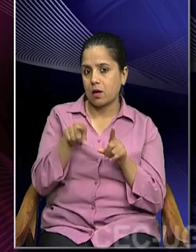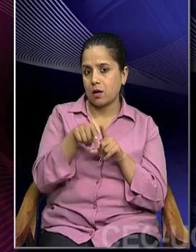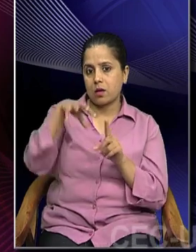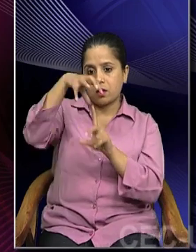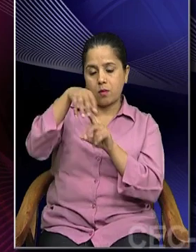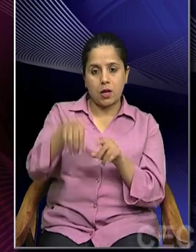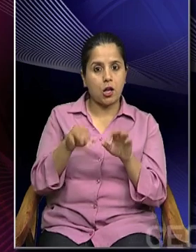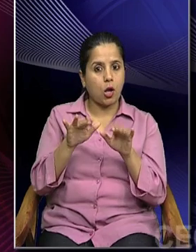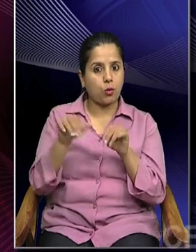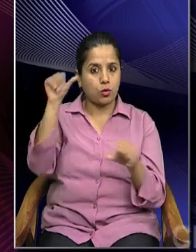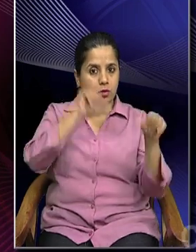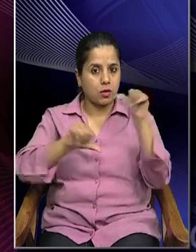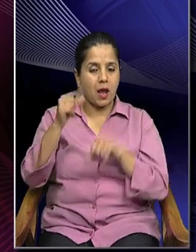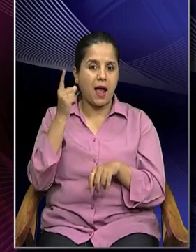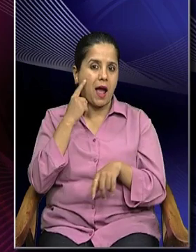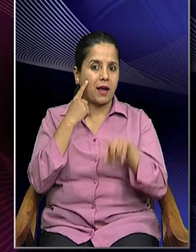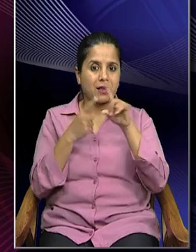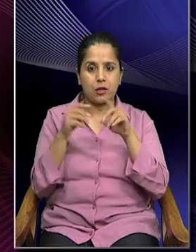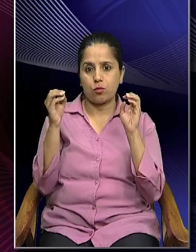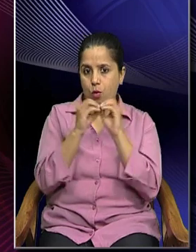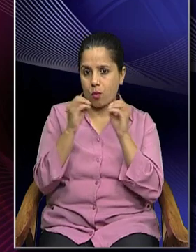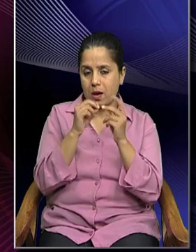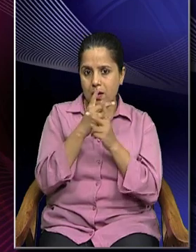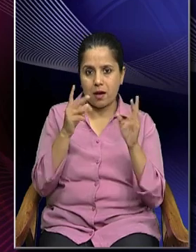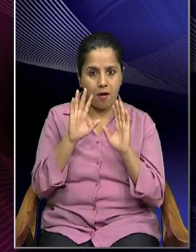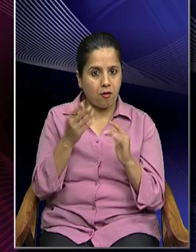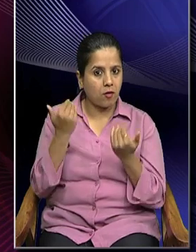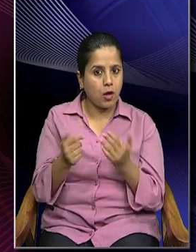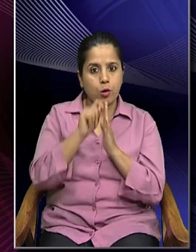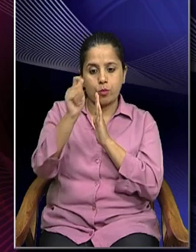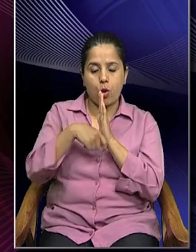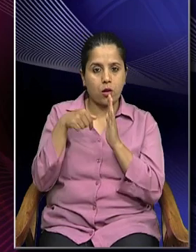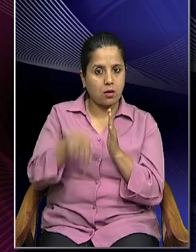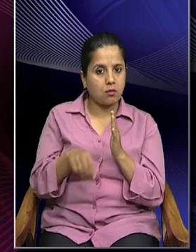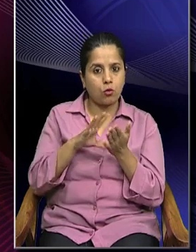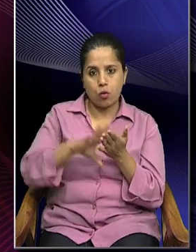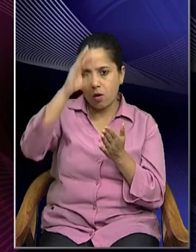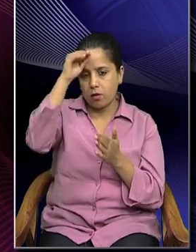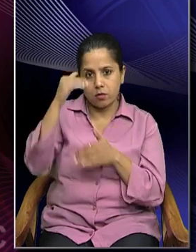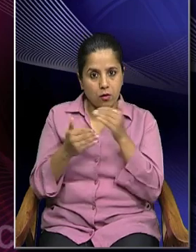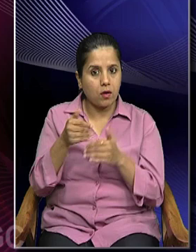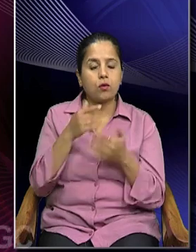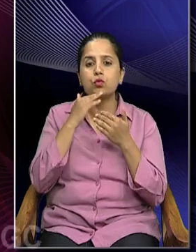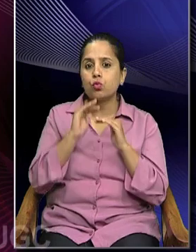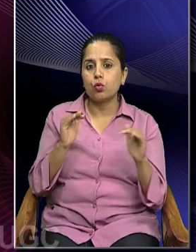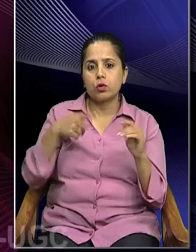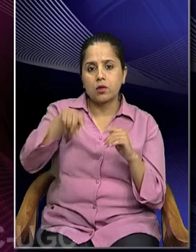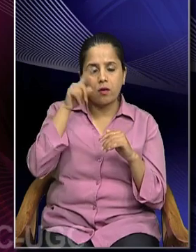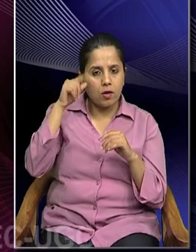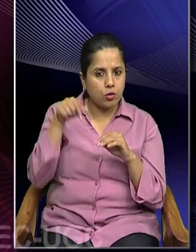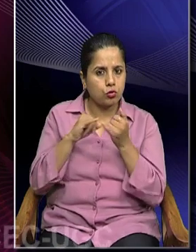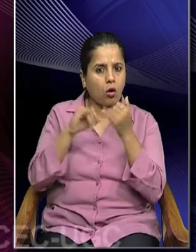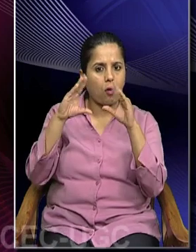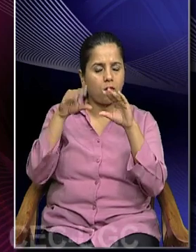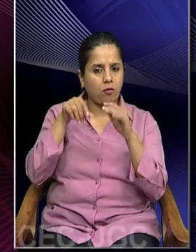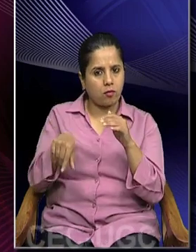of Computer Science of IIT Mumbai, they take project-based learning where the students develop a software